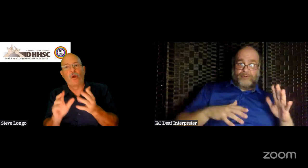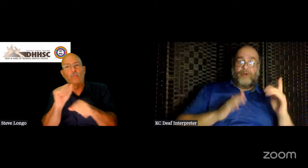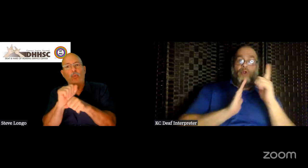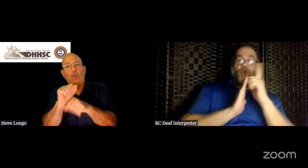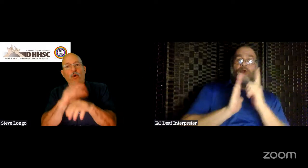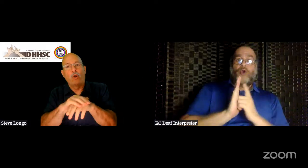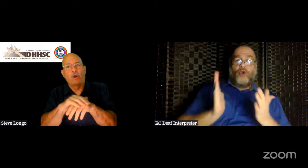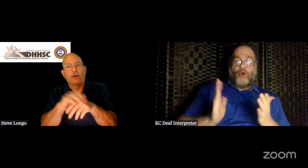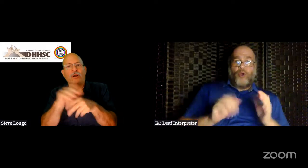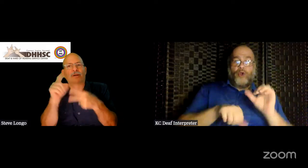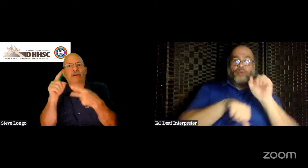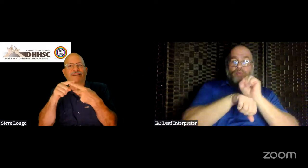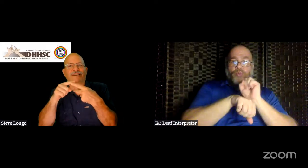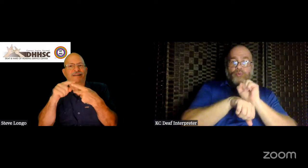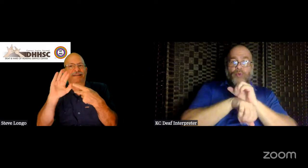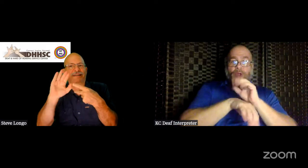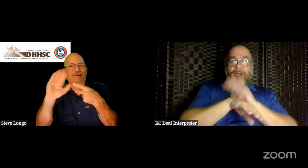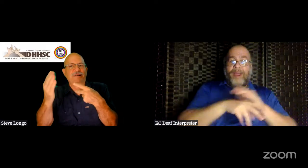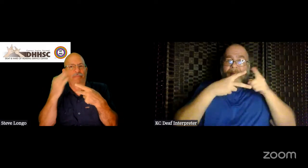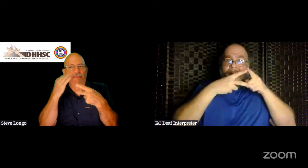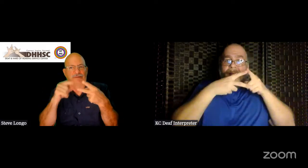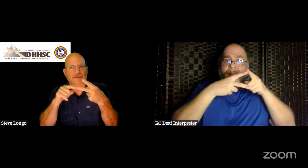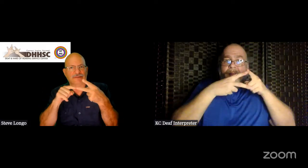And Michelle did